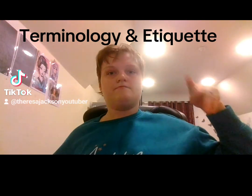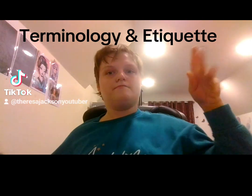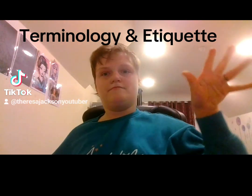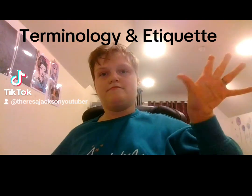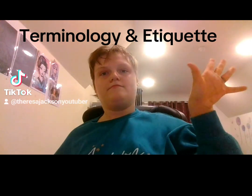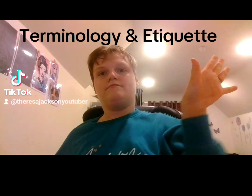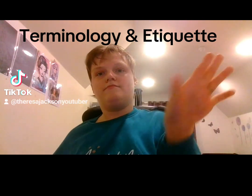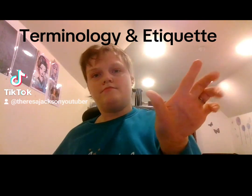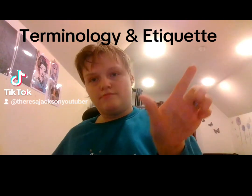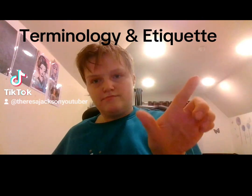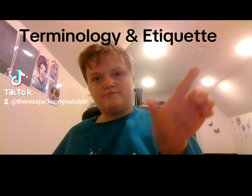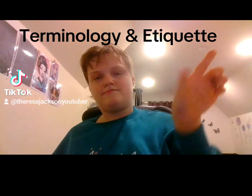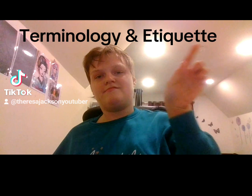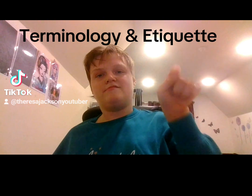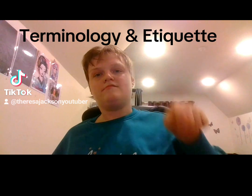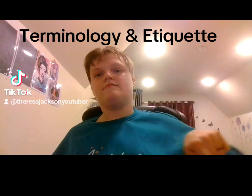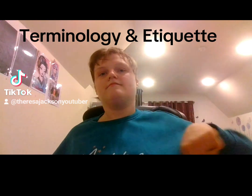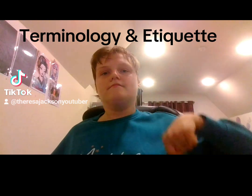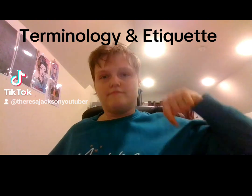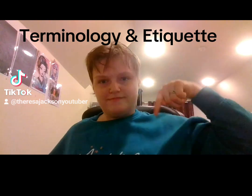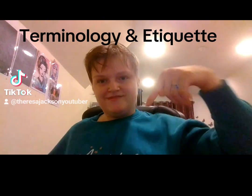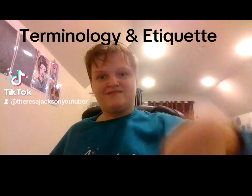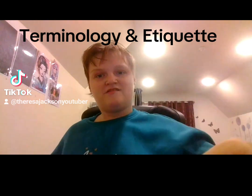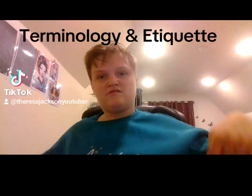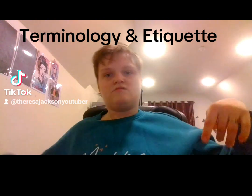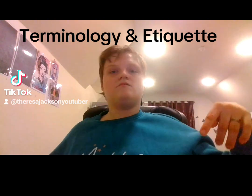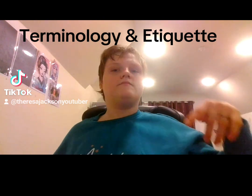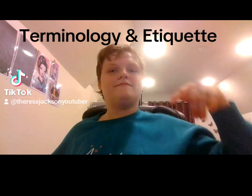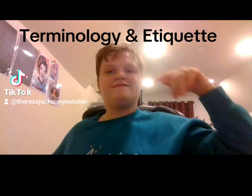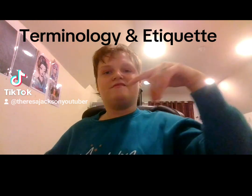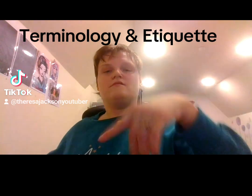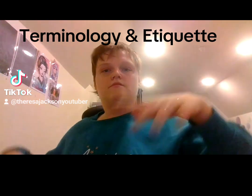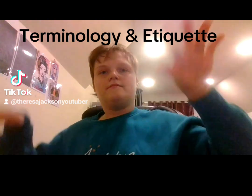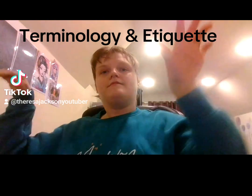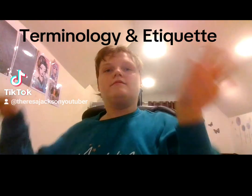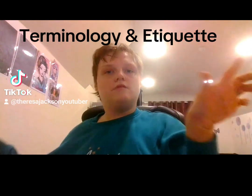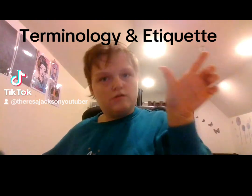with a disability, instead of, disabled person.